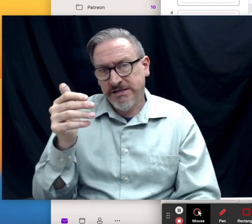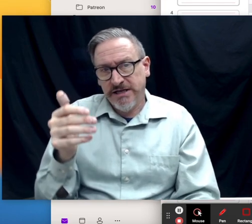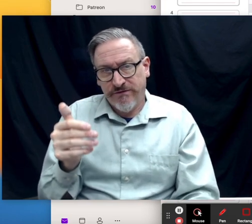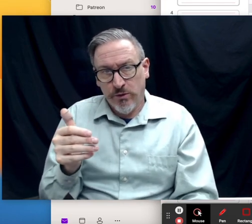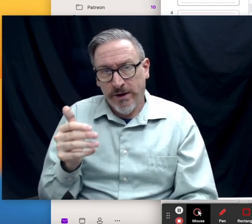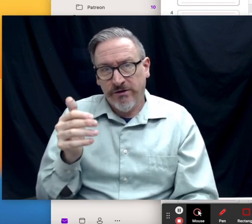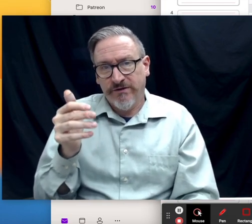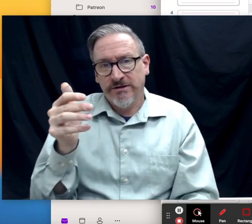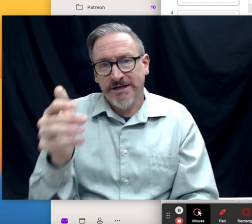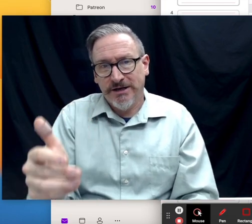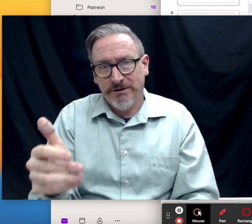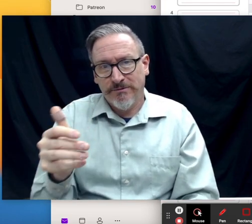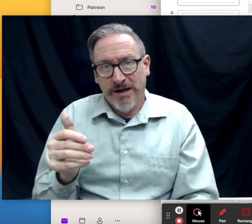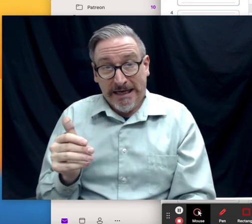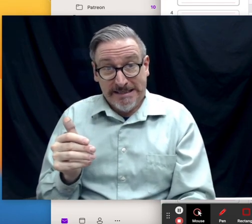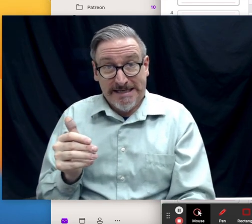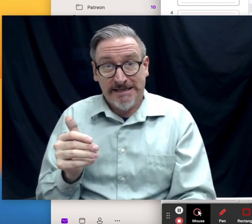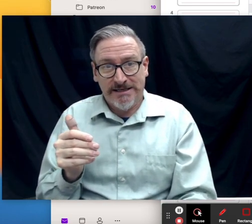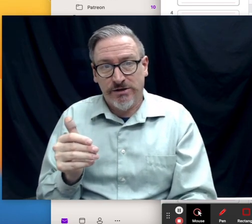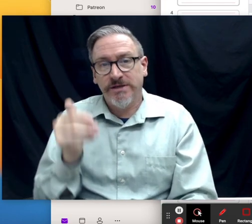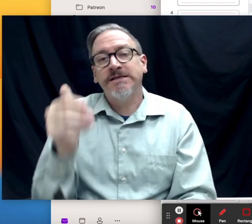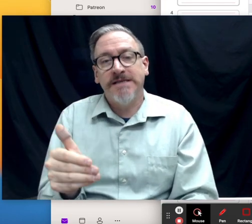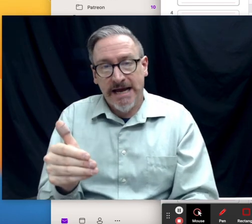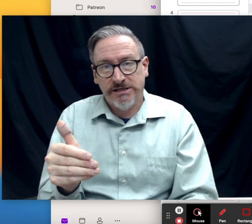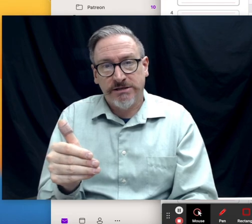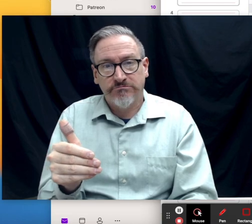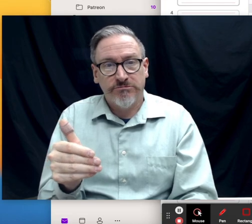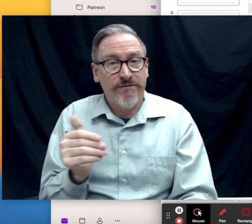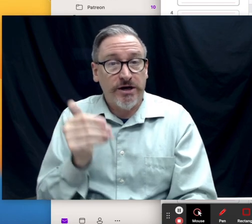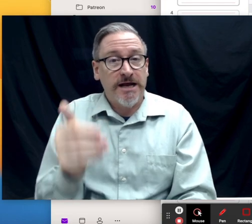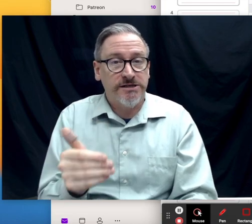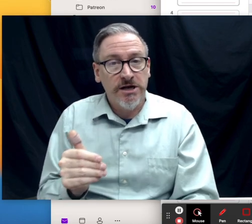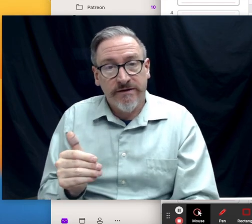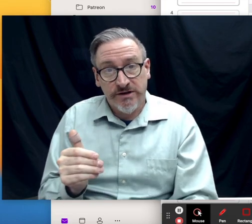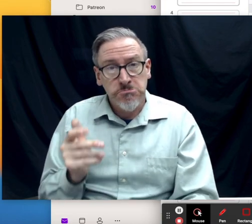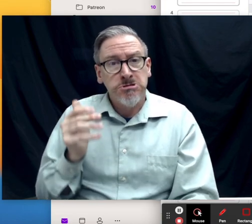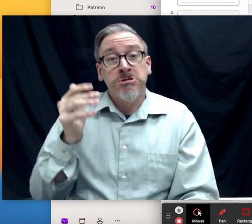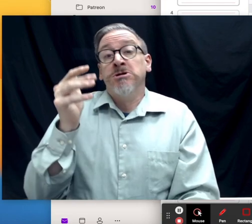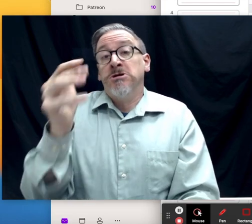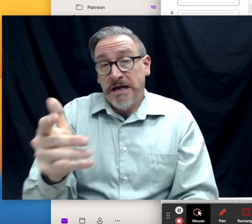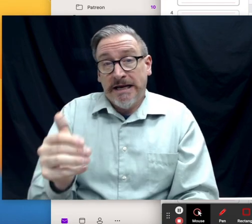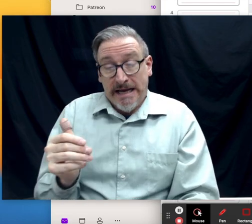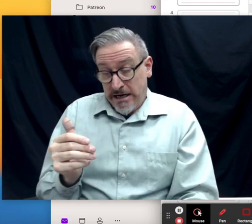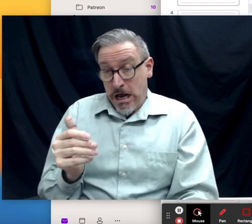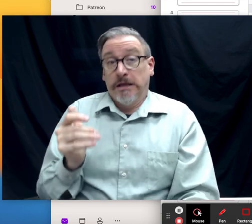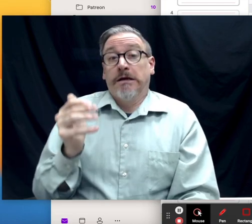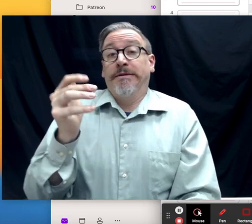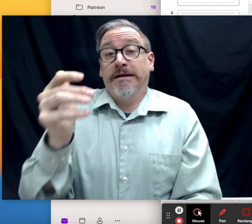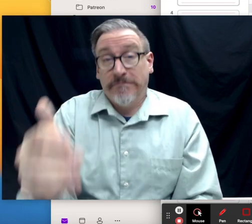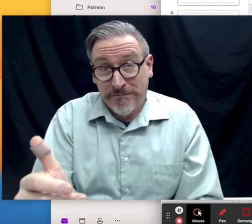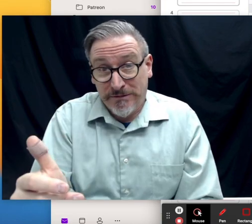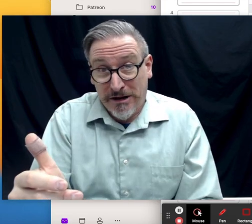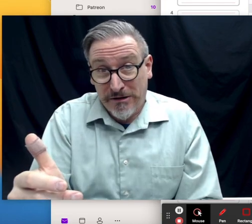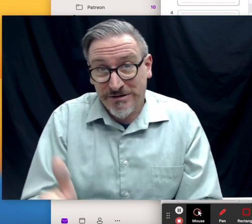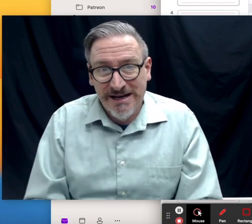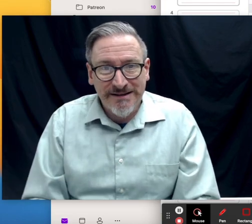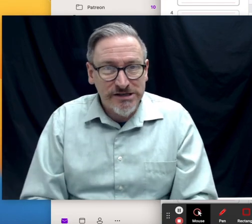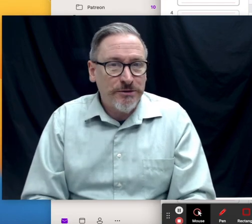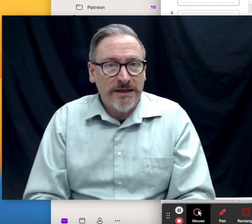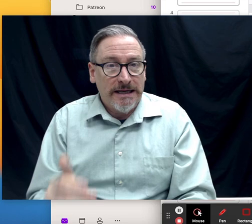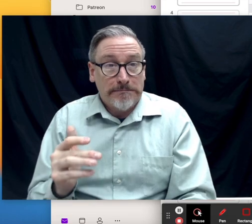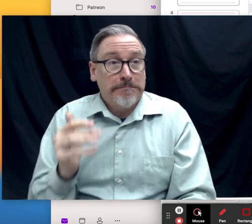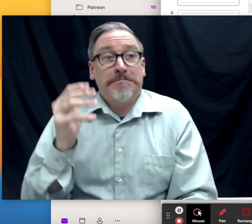and this, if you wiggle the fingers, it extends it. So this is next, the very next. It a little bit on